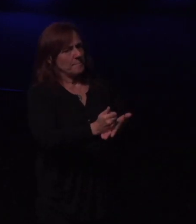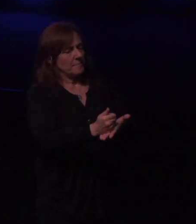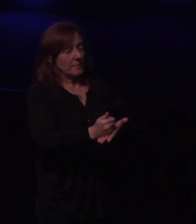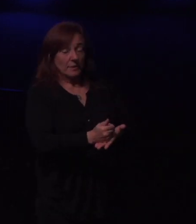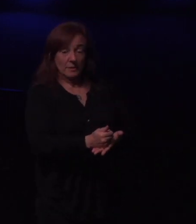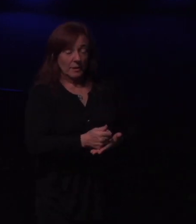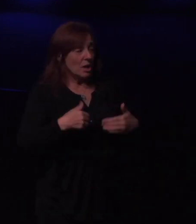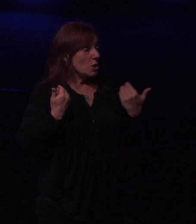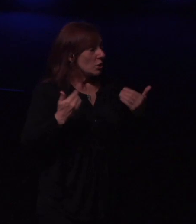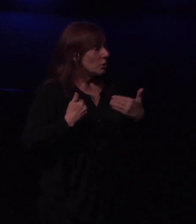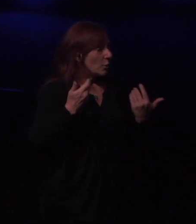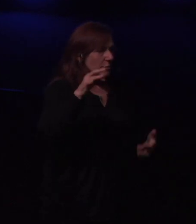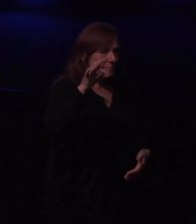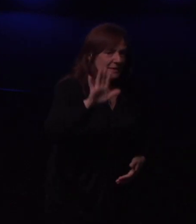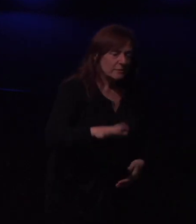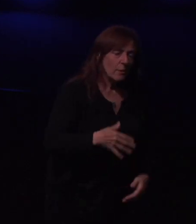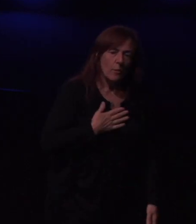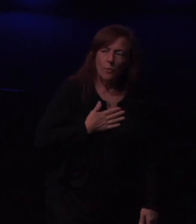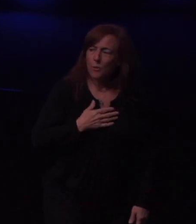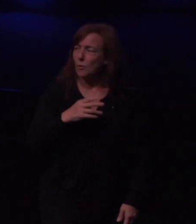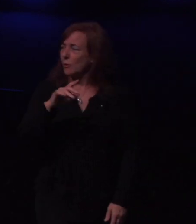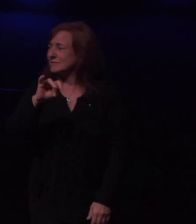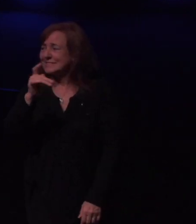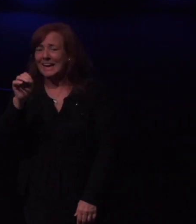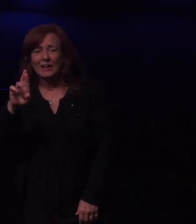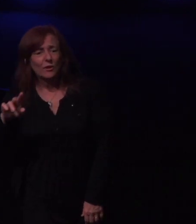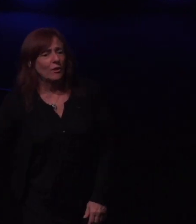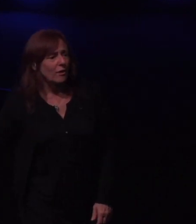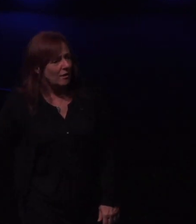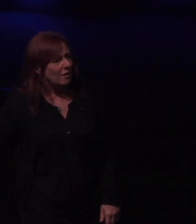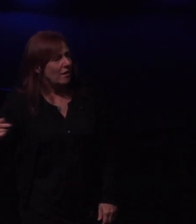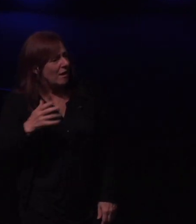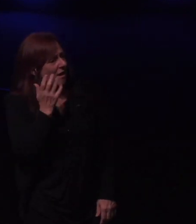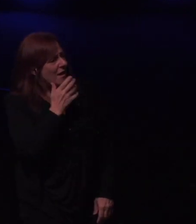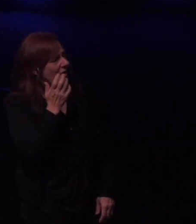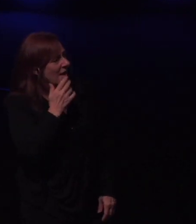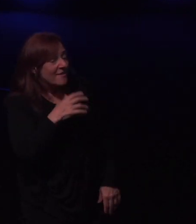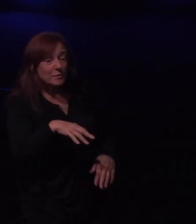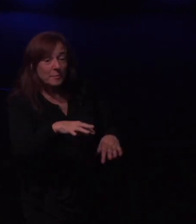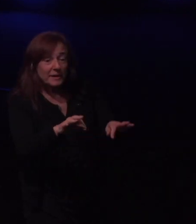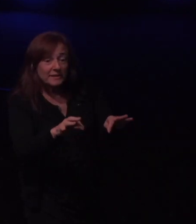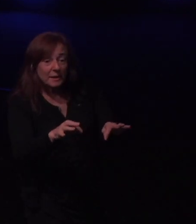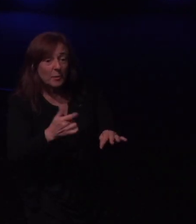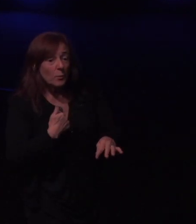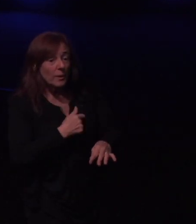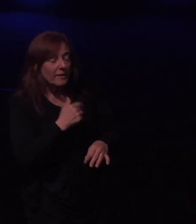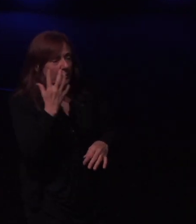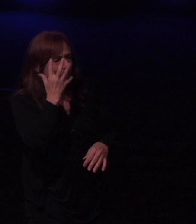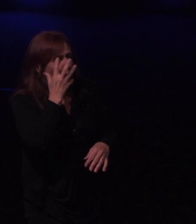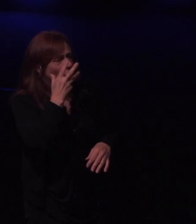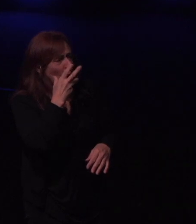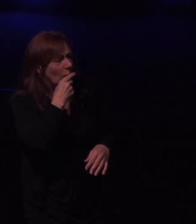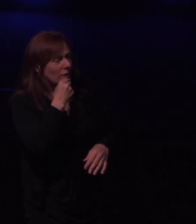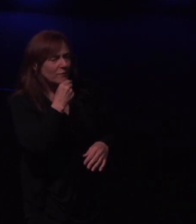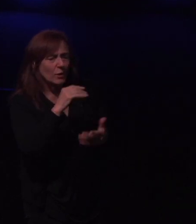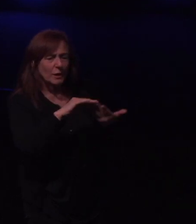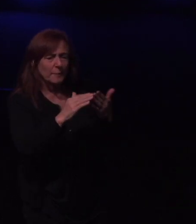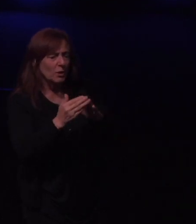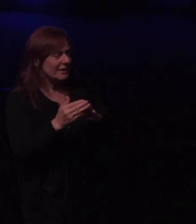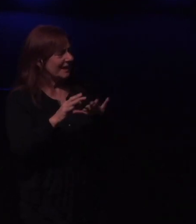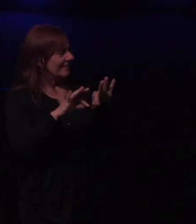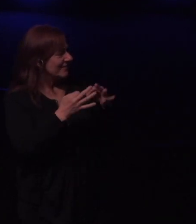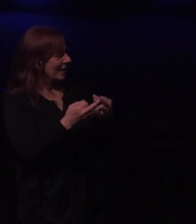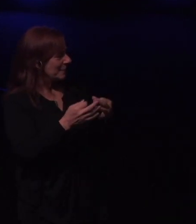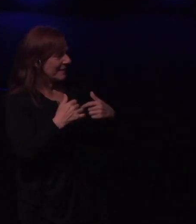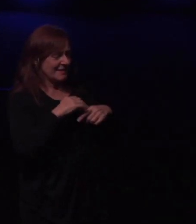Our youth ministry, Taylor. I don't know if y'all have picked up on it. We have a beautiful community and